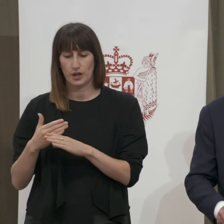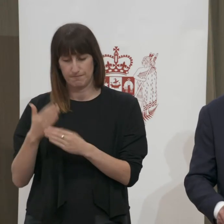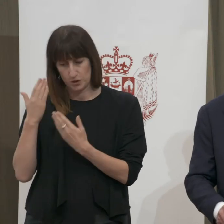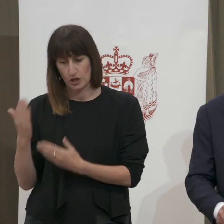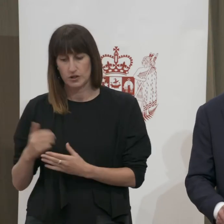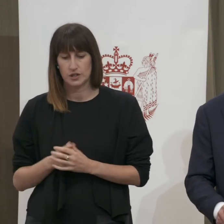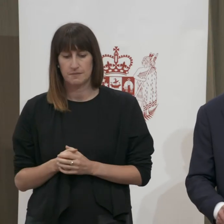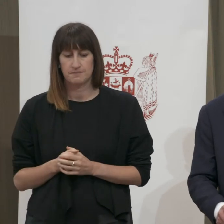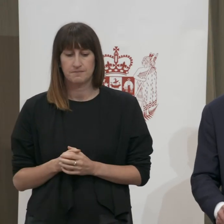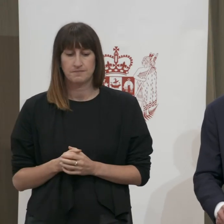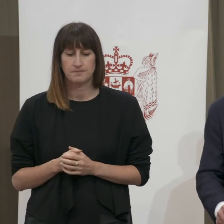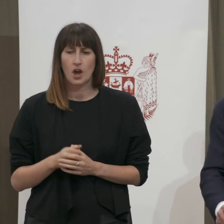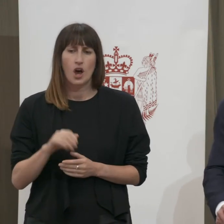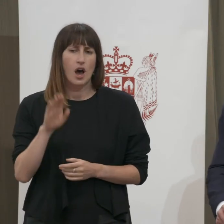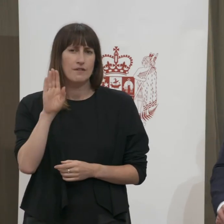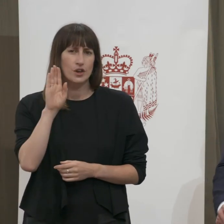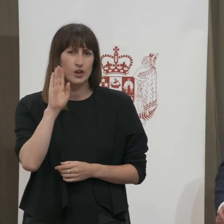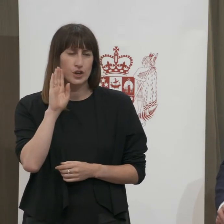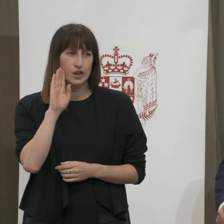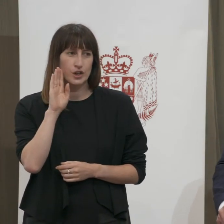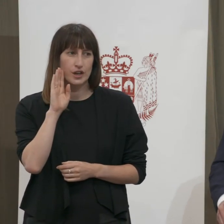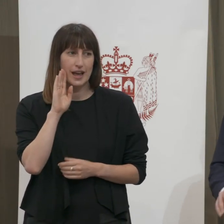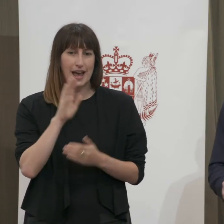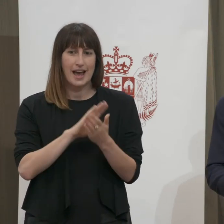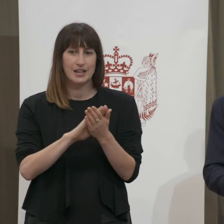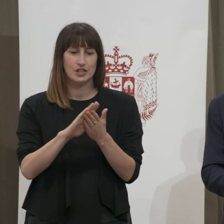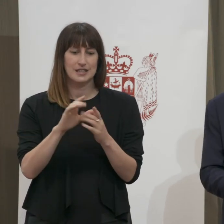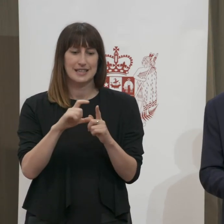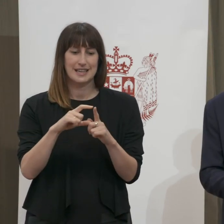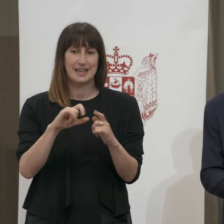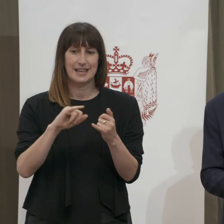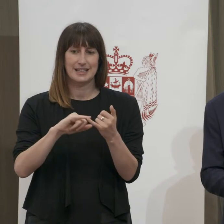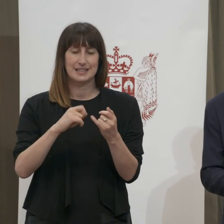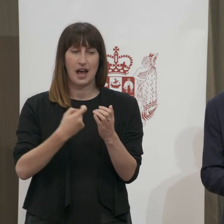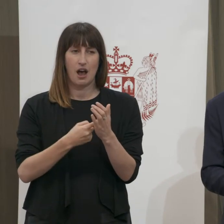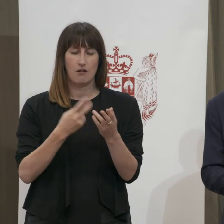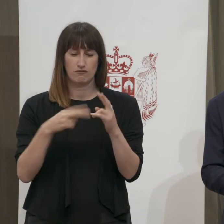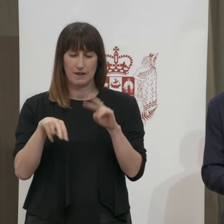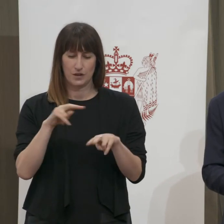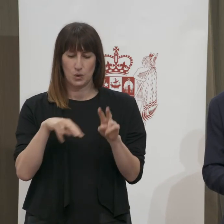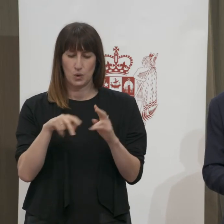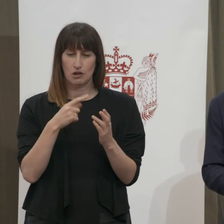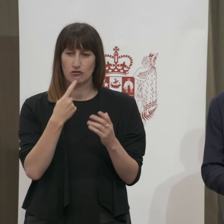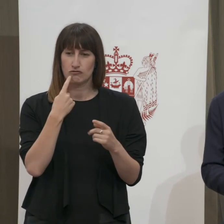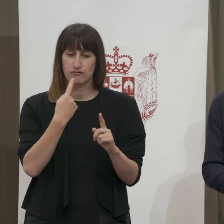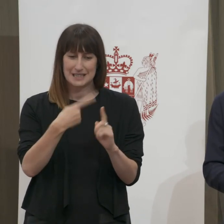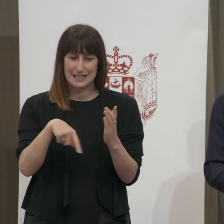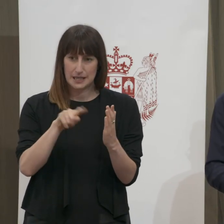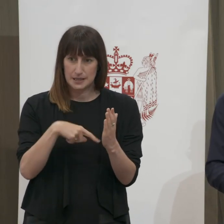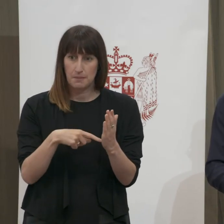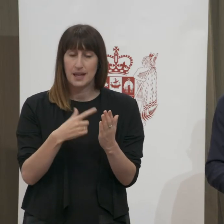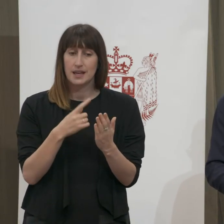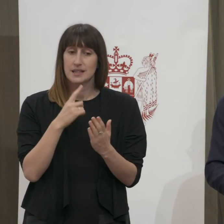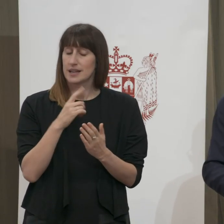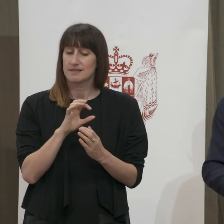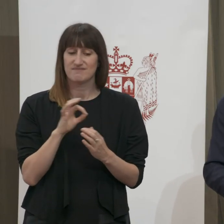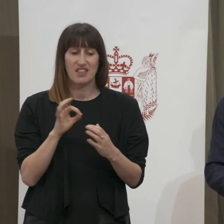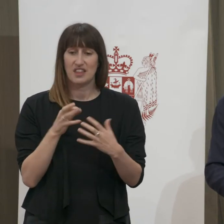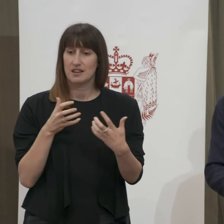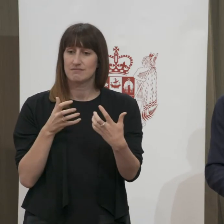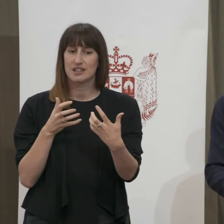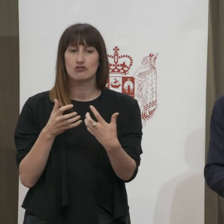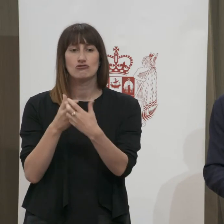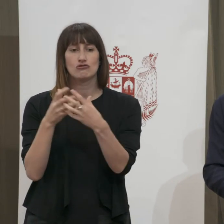One of the criticisms I have heard of the HDSR review is that it did not adequately address the concerns and needs of the